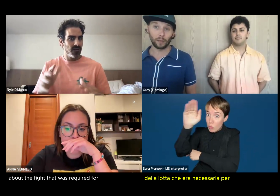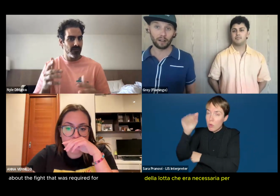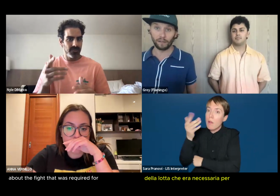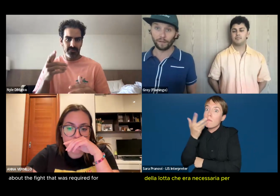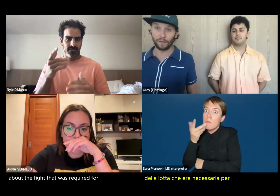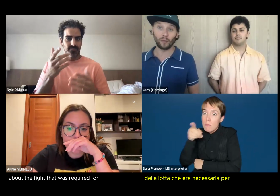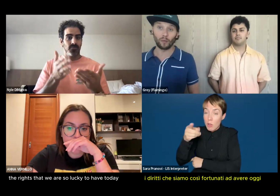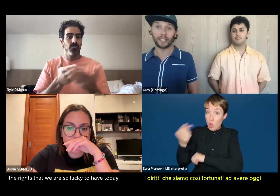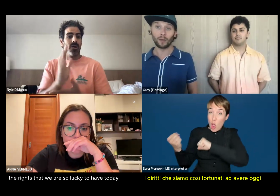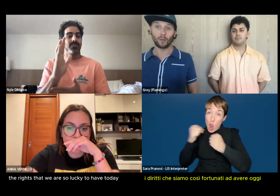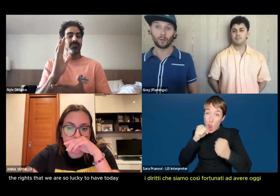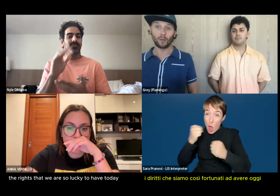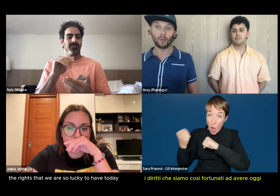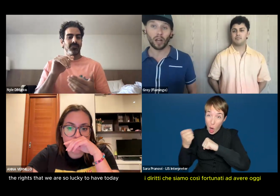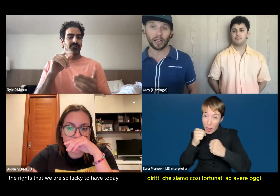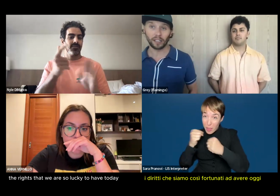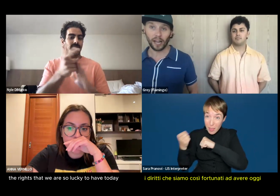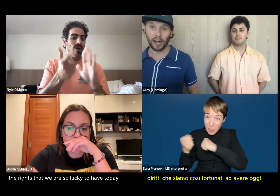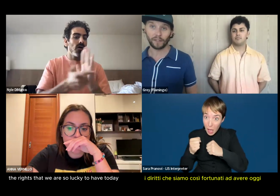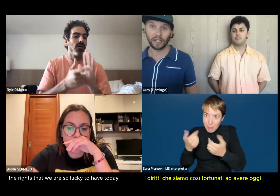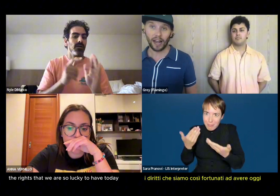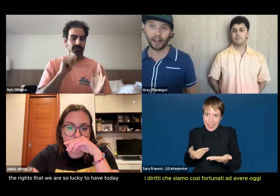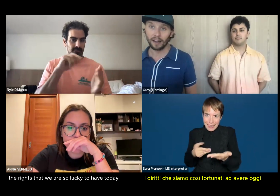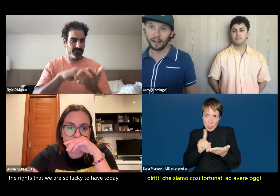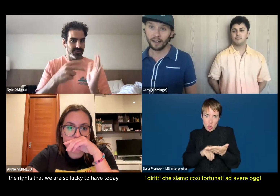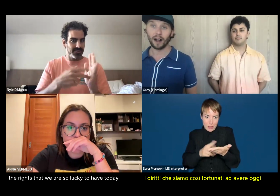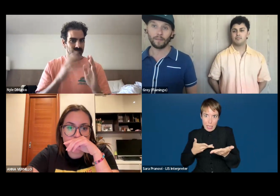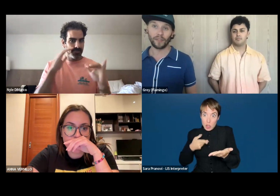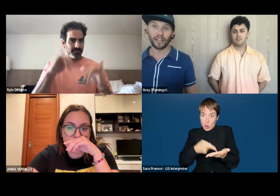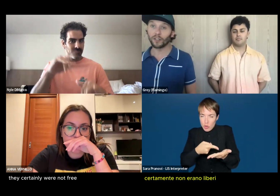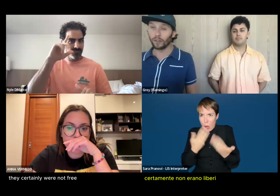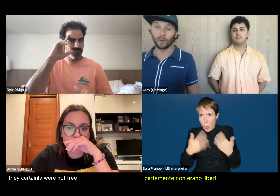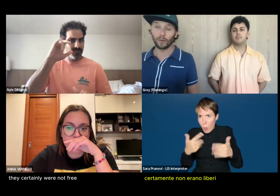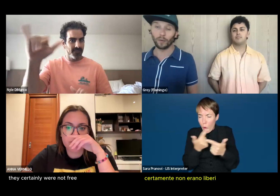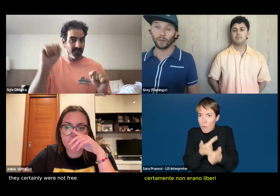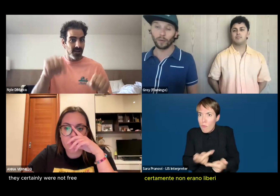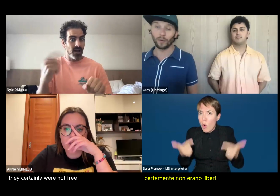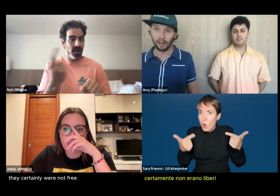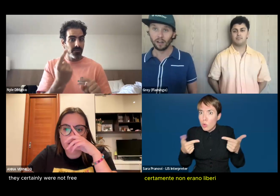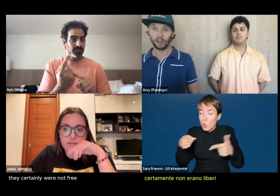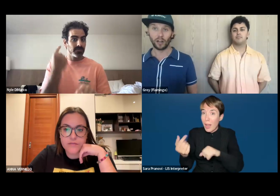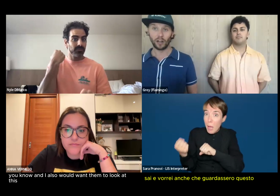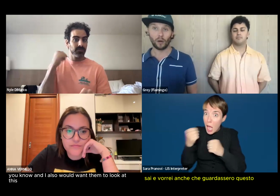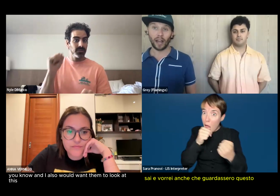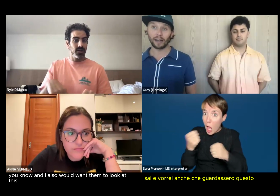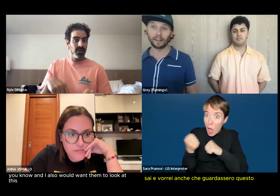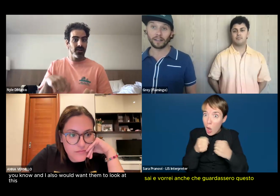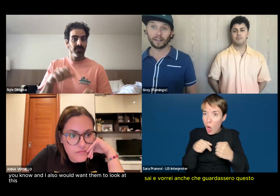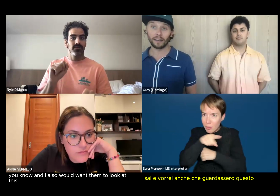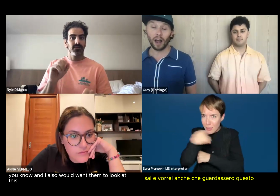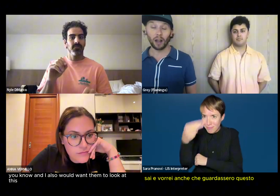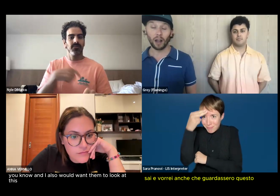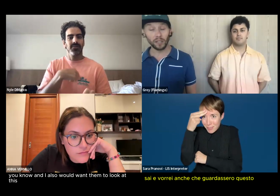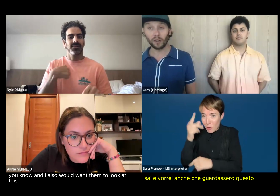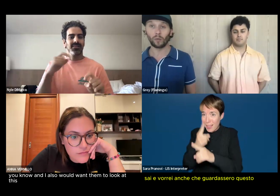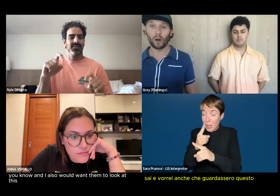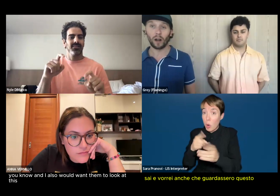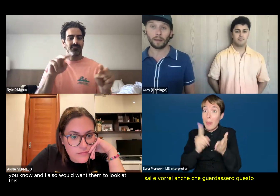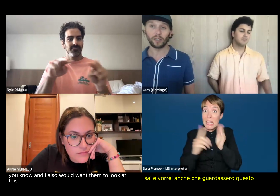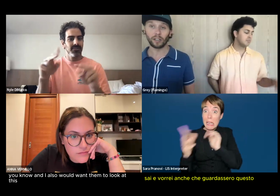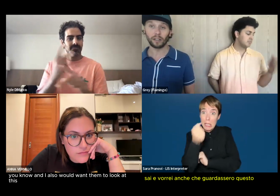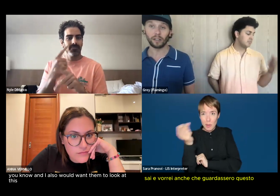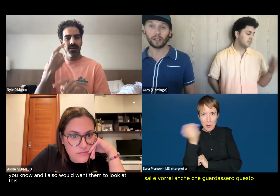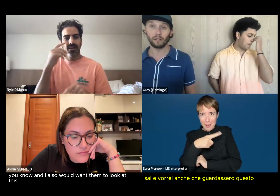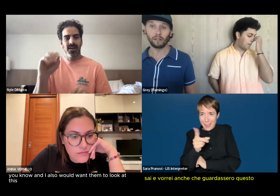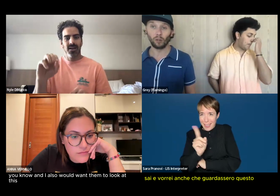fight that was required for the rights that we are so lucky to have today. They certainly were not free, you know, and I also would